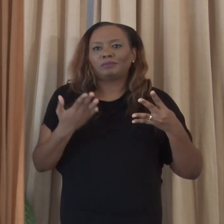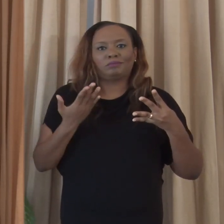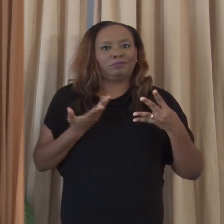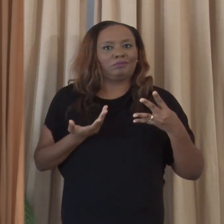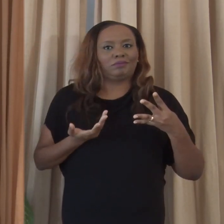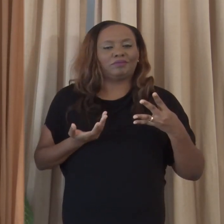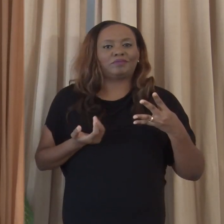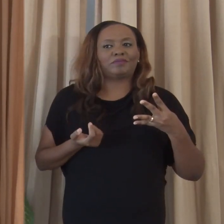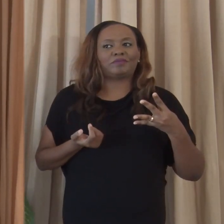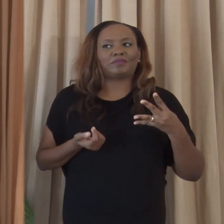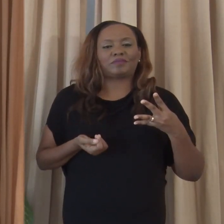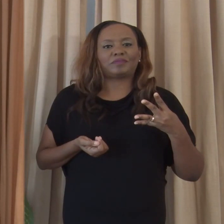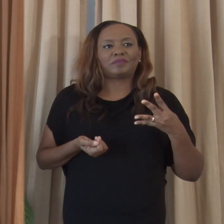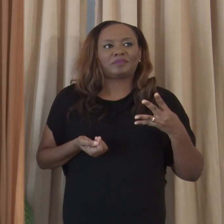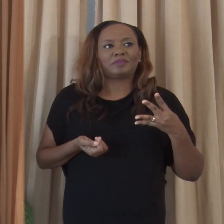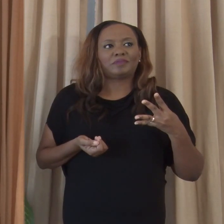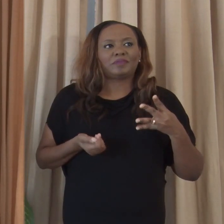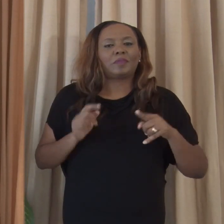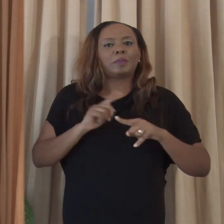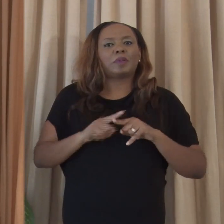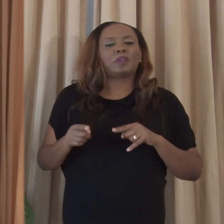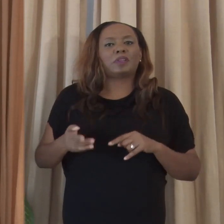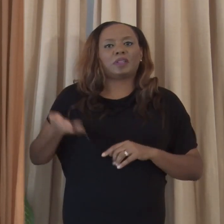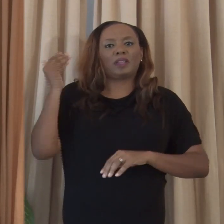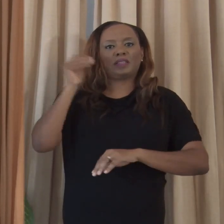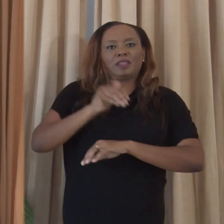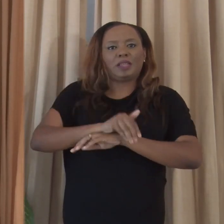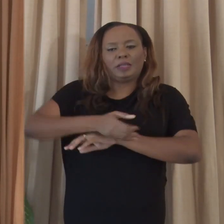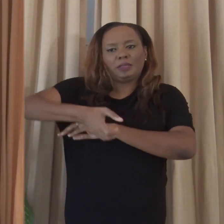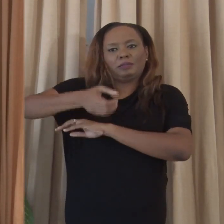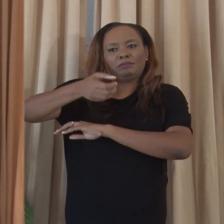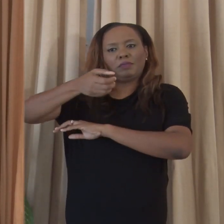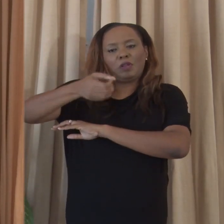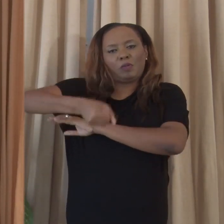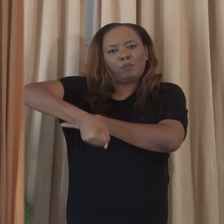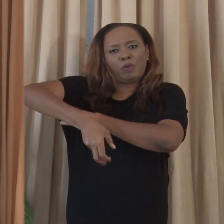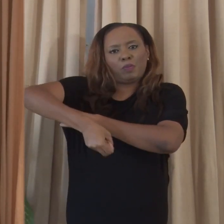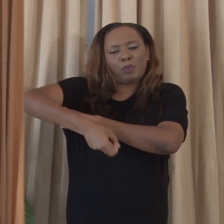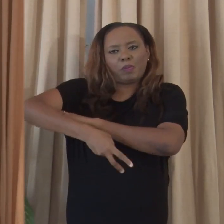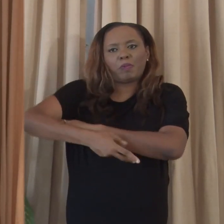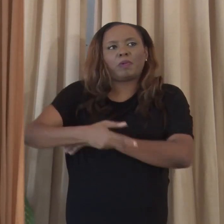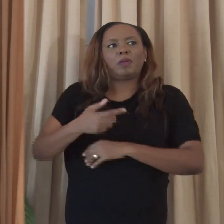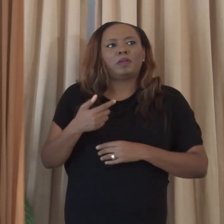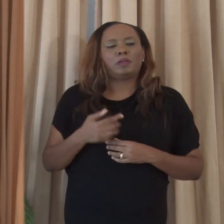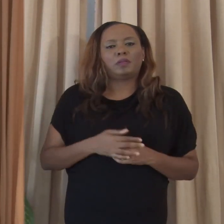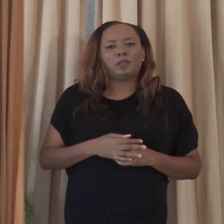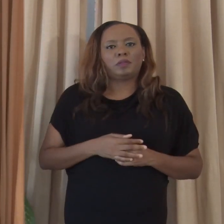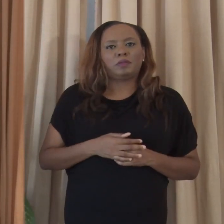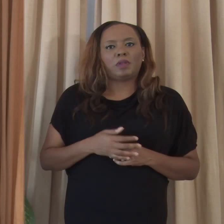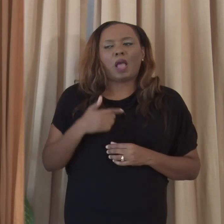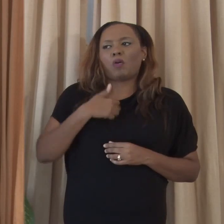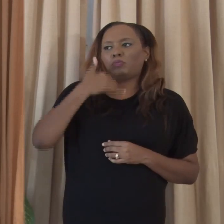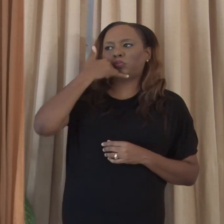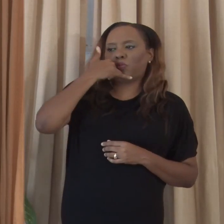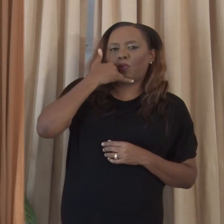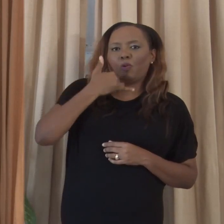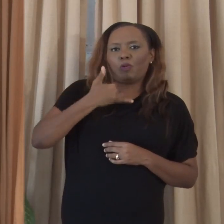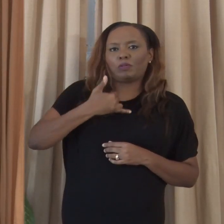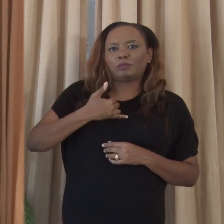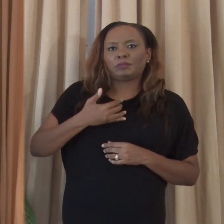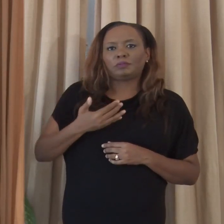say that up to midnight last night, when I came off the phone for the last time on this matter, we